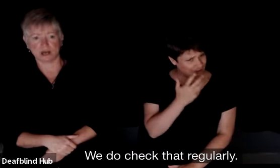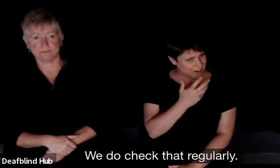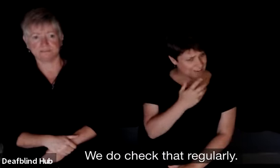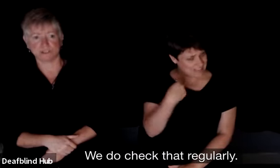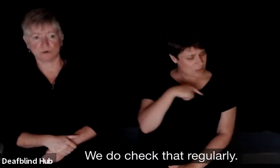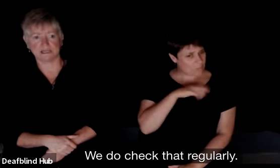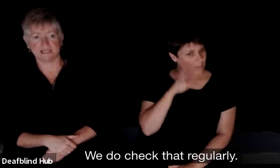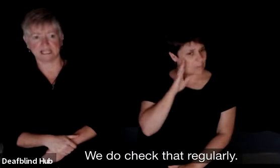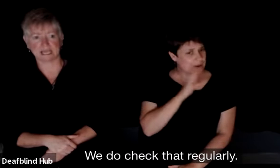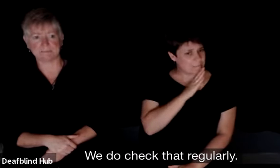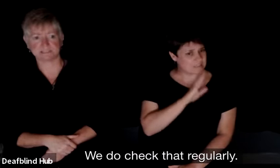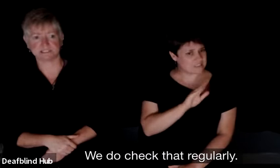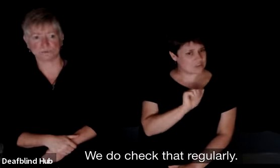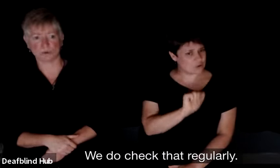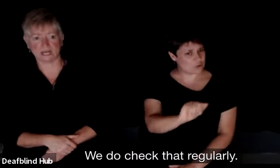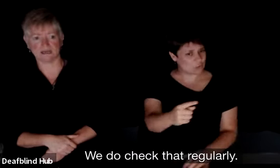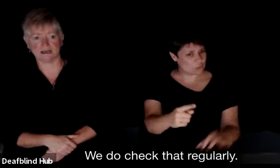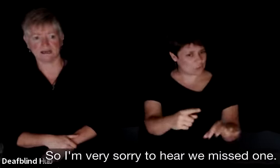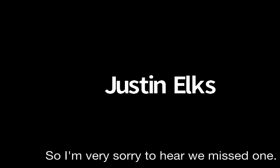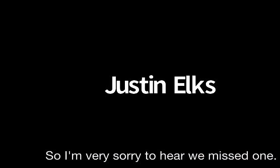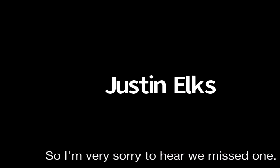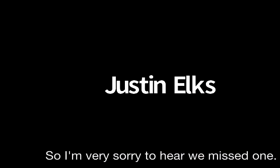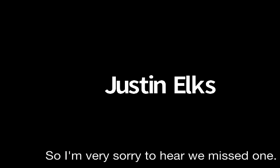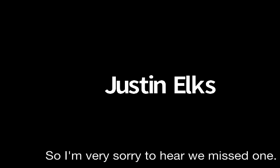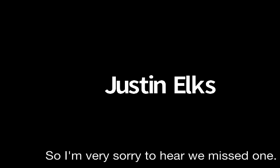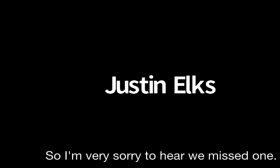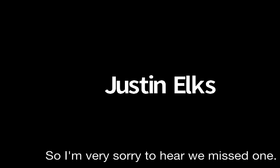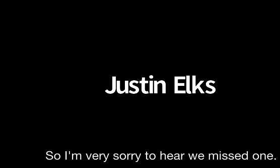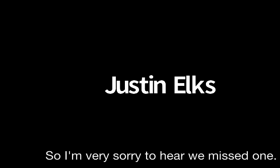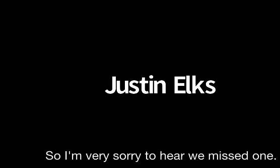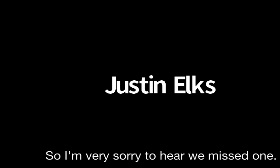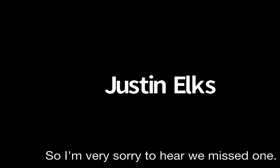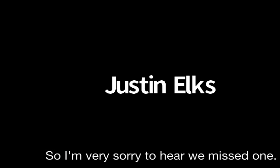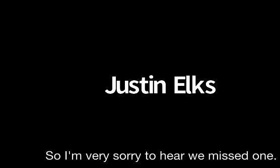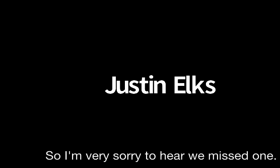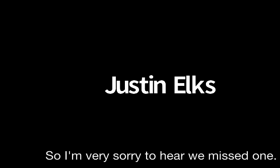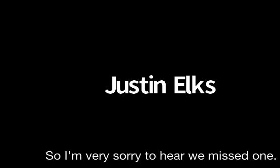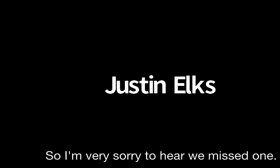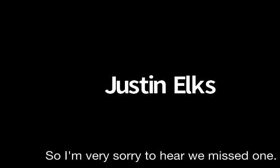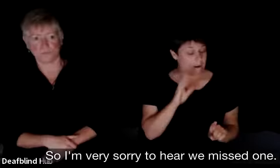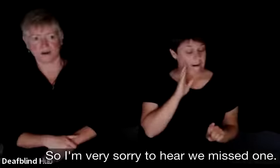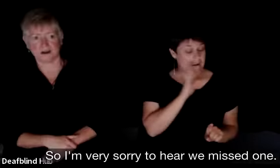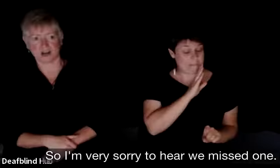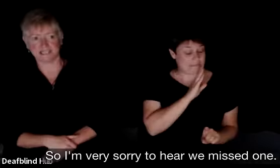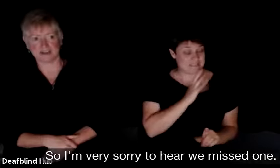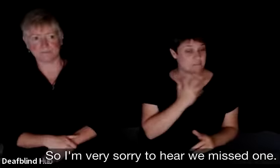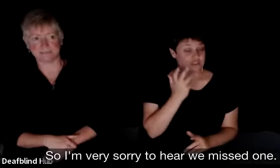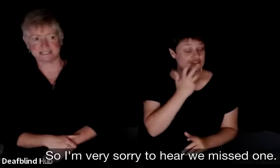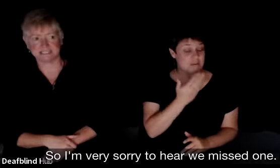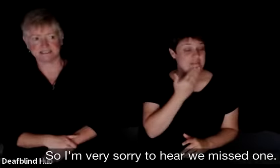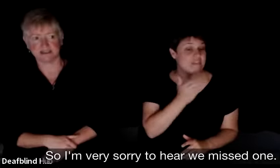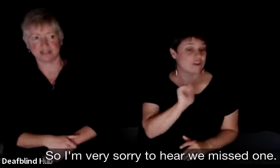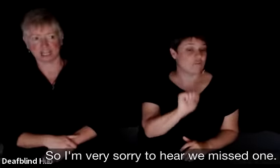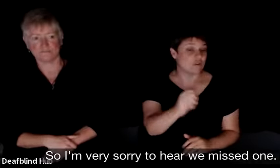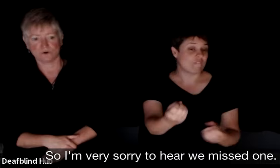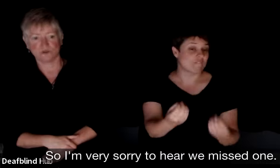missed one. I'll be sure to double check what I've missed. And thank you for that